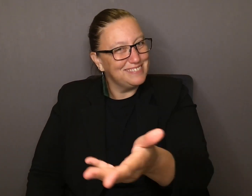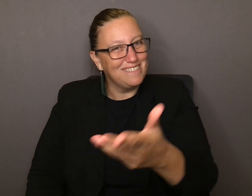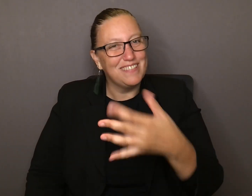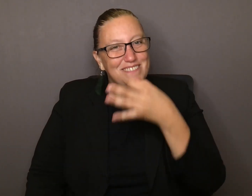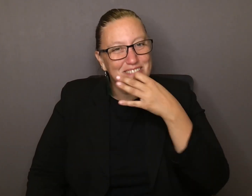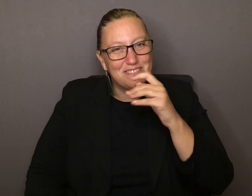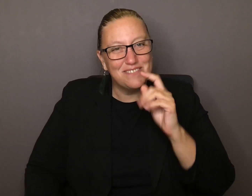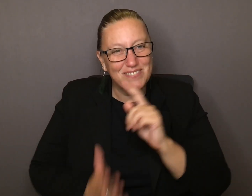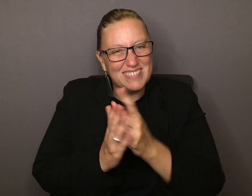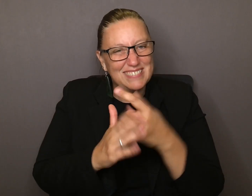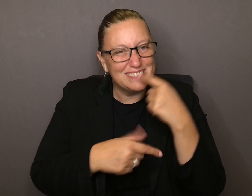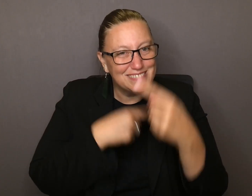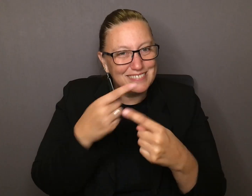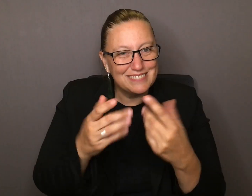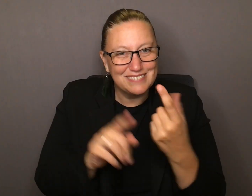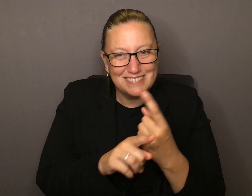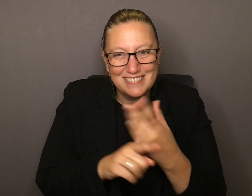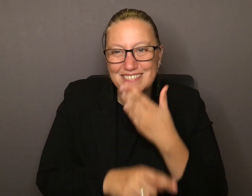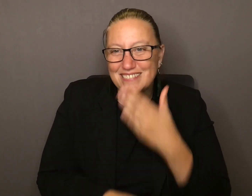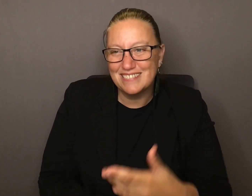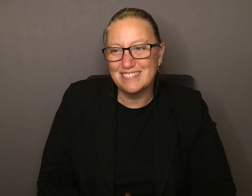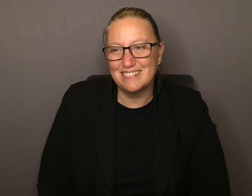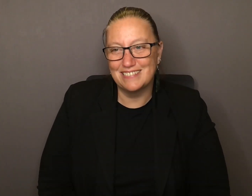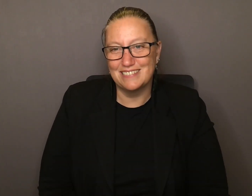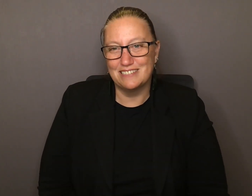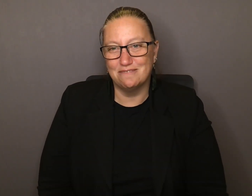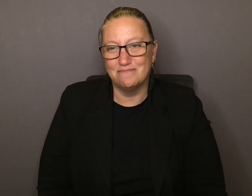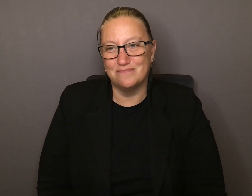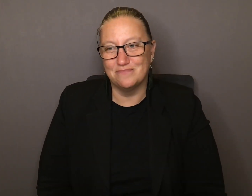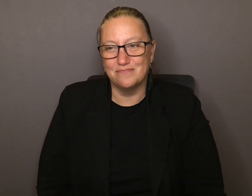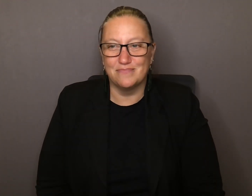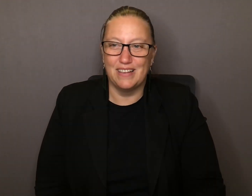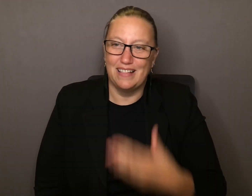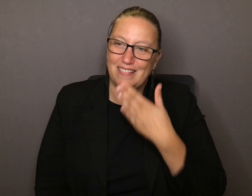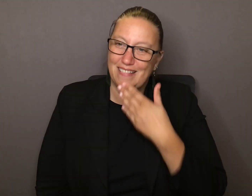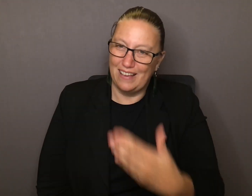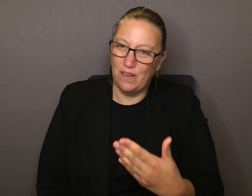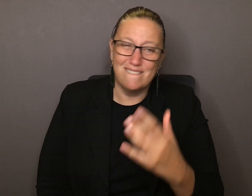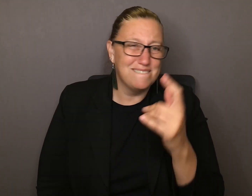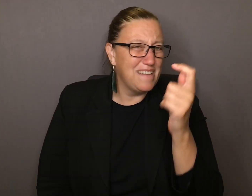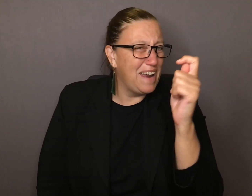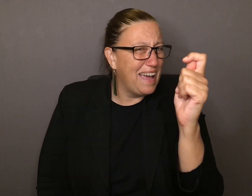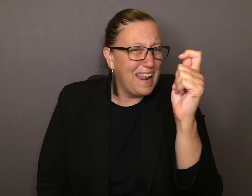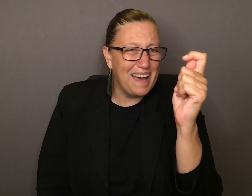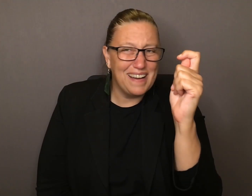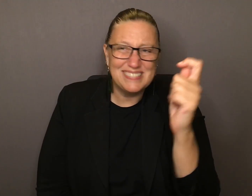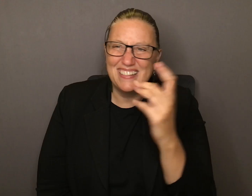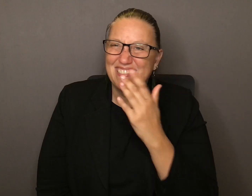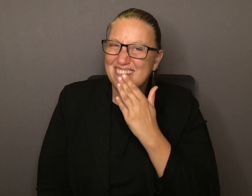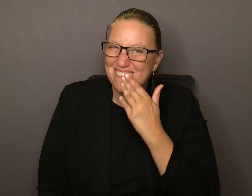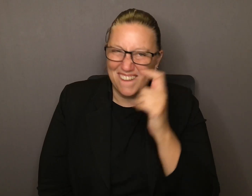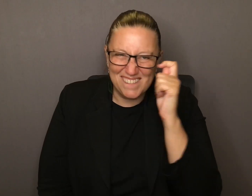minutes. Over to you. Thank you so much, Jade. Very close. Thank you for the effort.